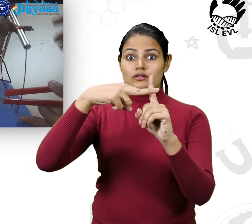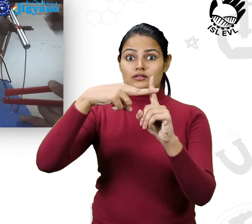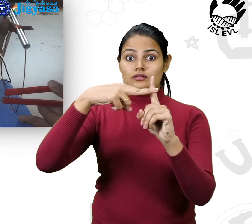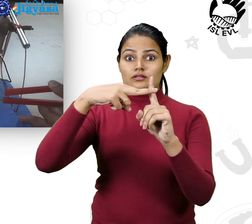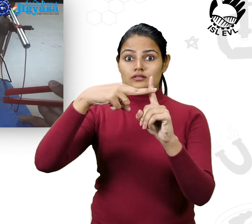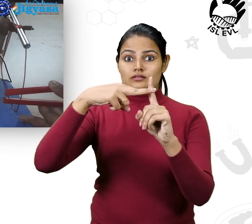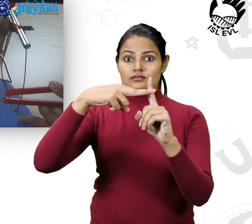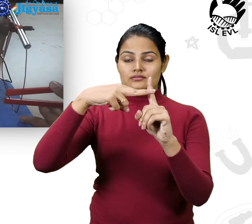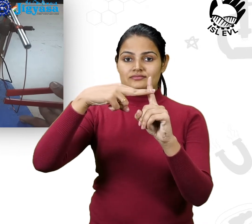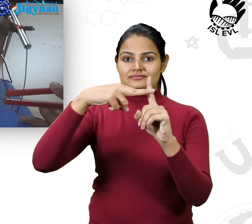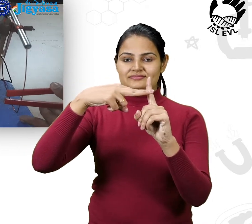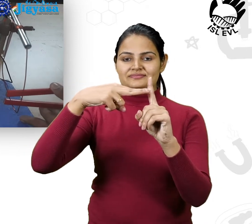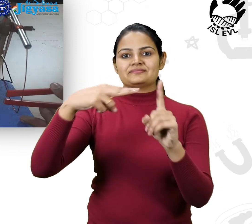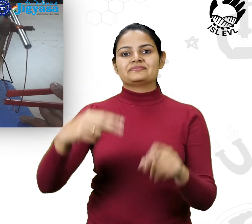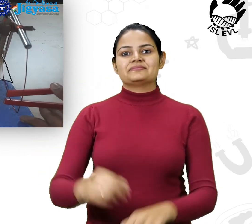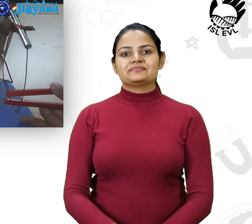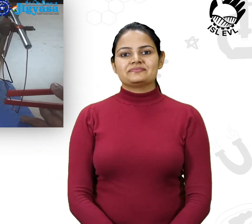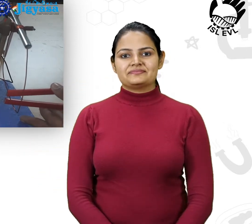of the magnet.